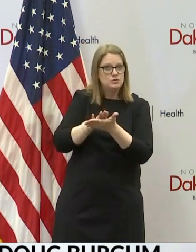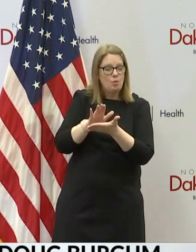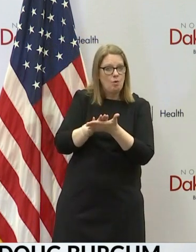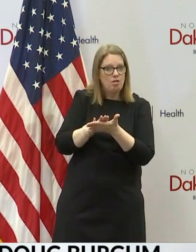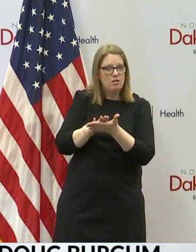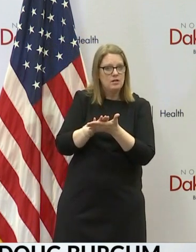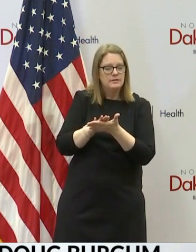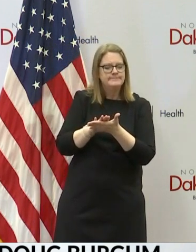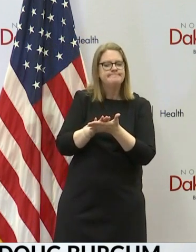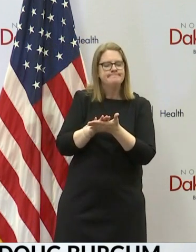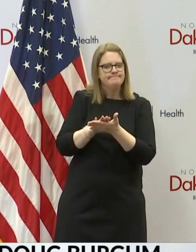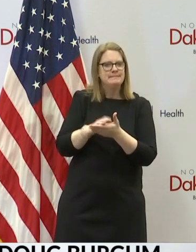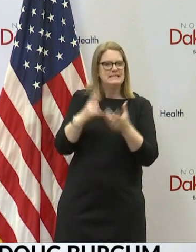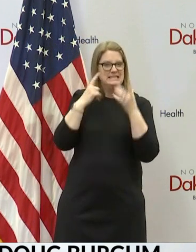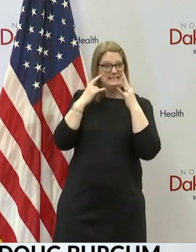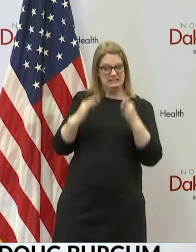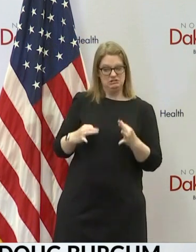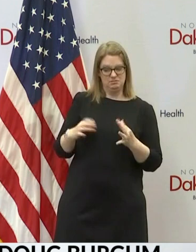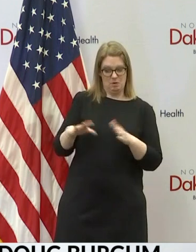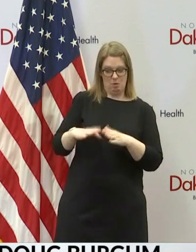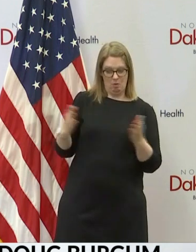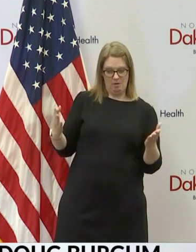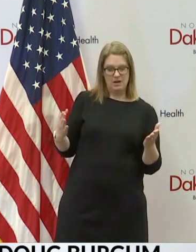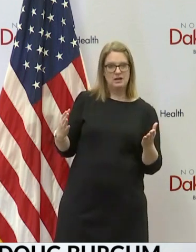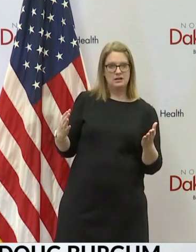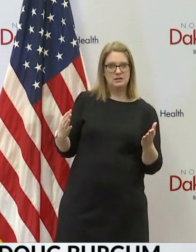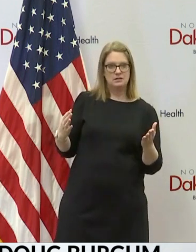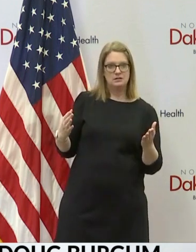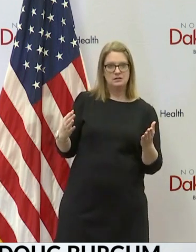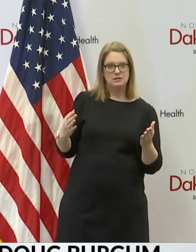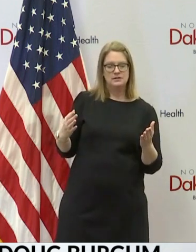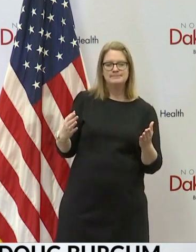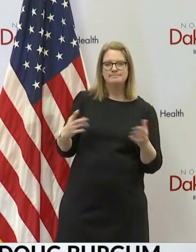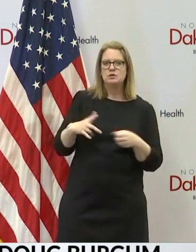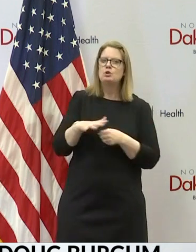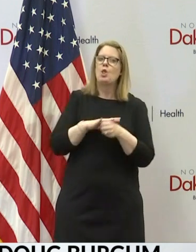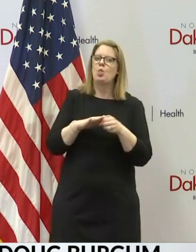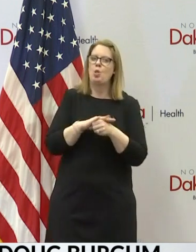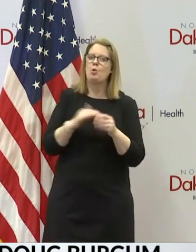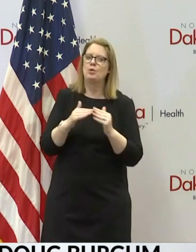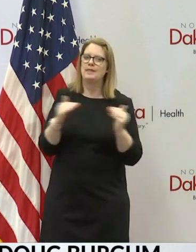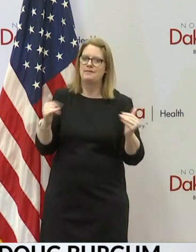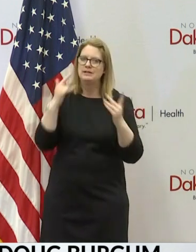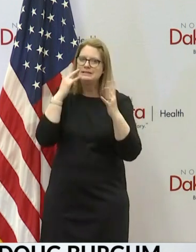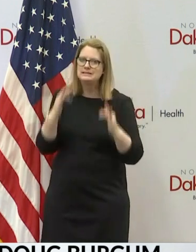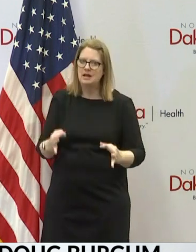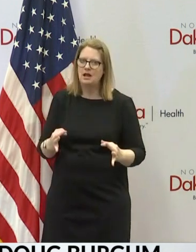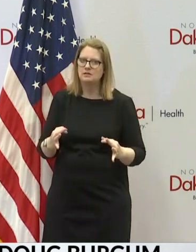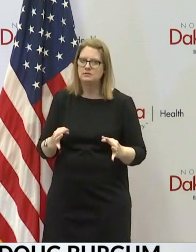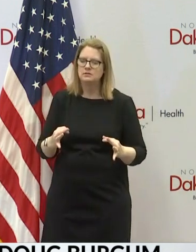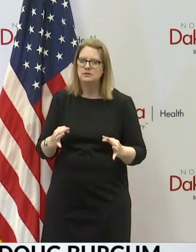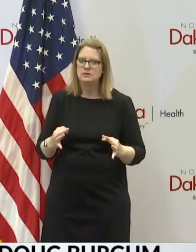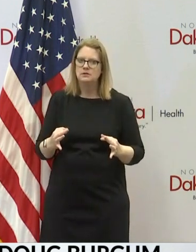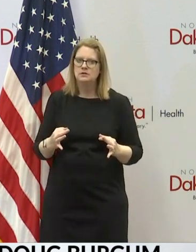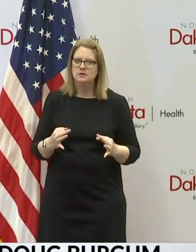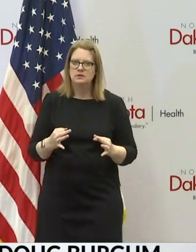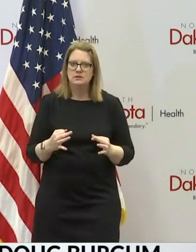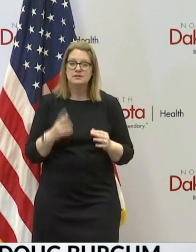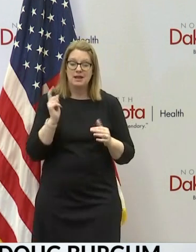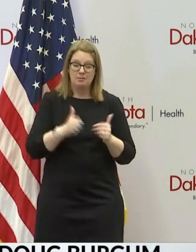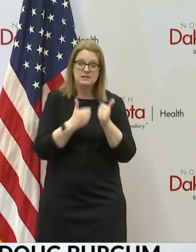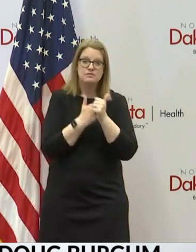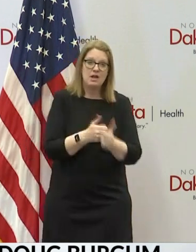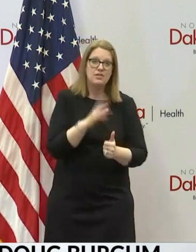then those decisions about opening up those should be made at the local level in conjunction with the North Dakota